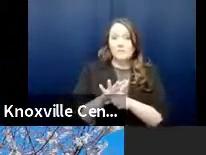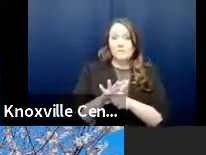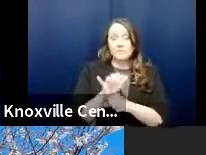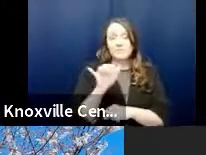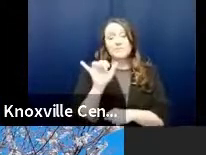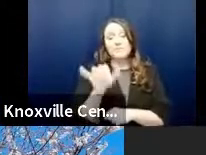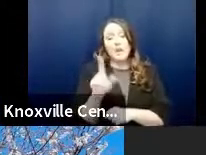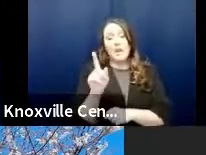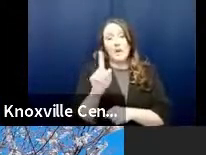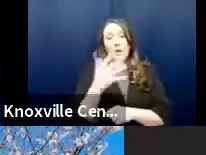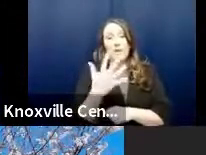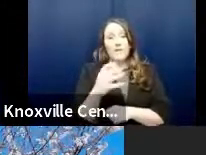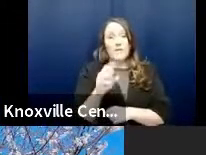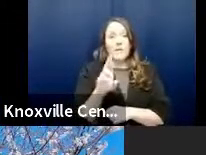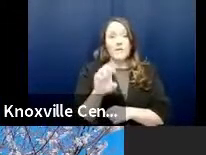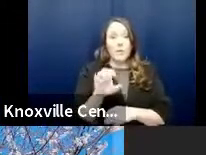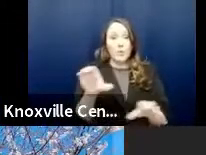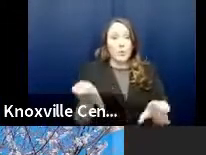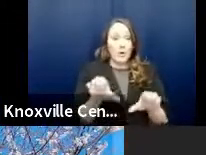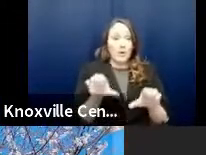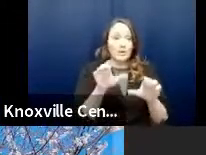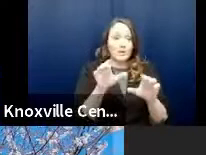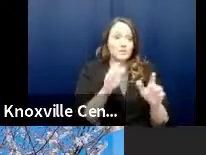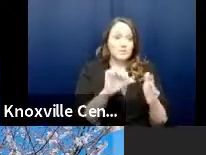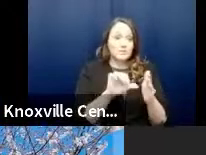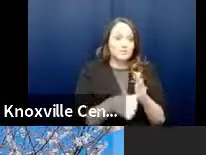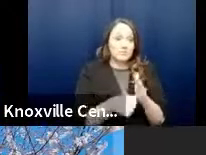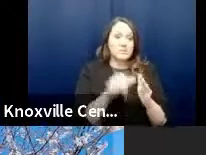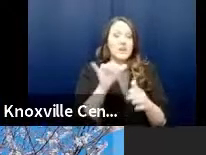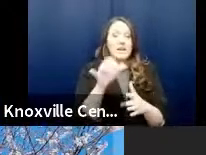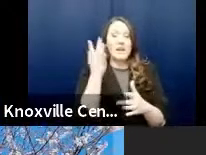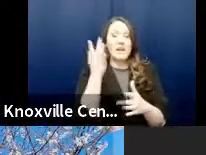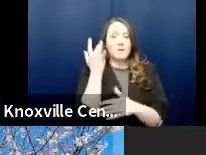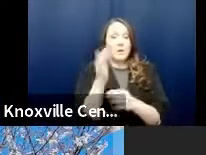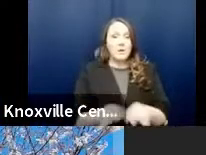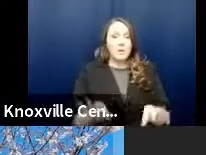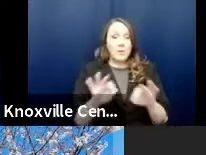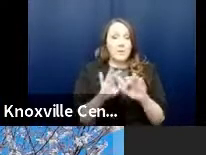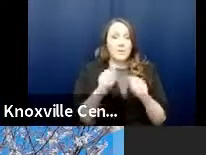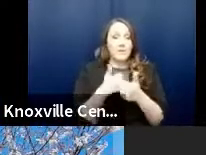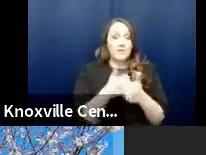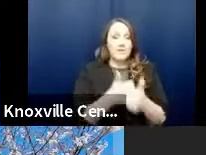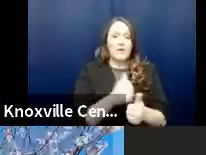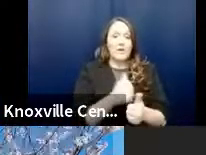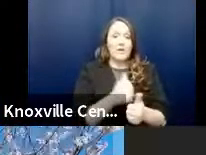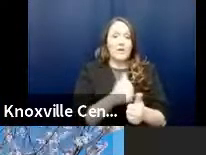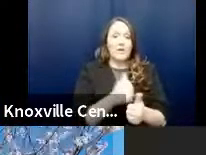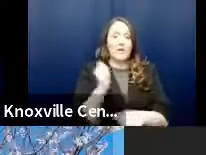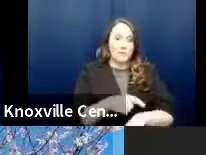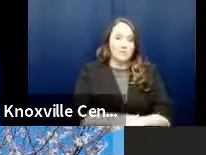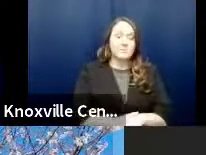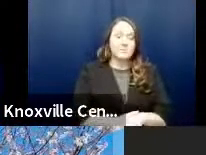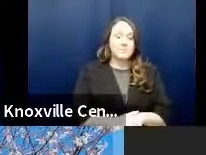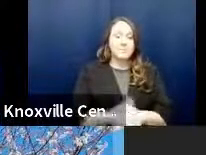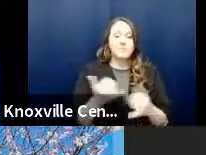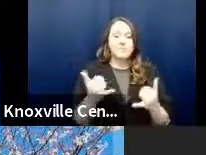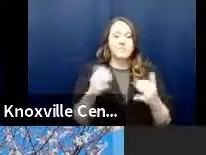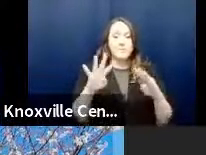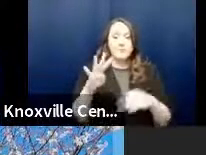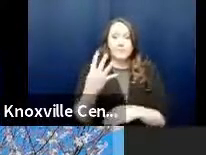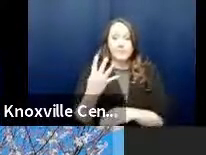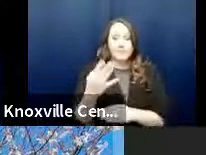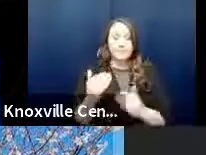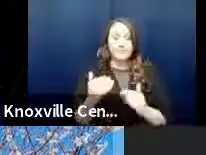where the 5 core actions come into play, and it's why it's so important to follow them at all times. Now moving on to our 4th